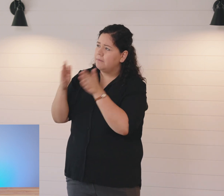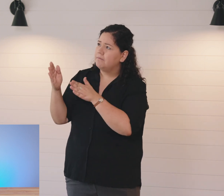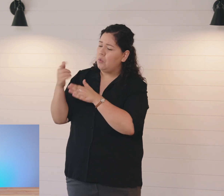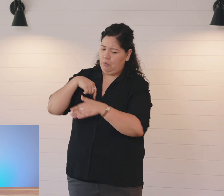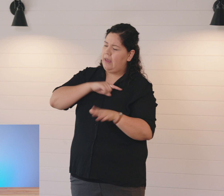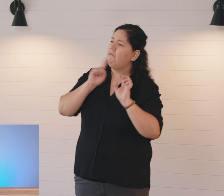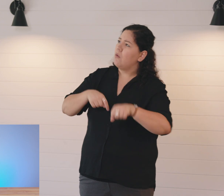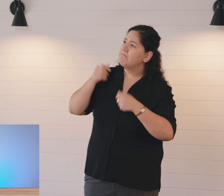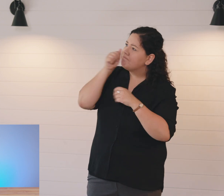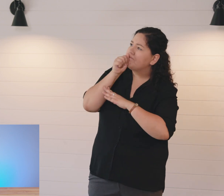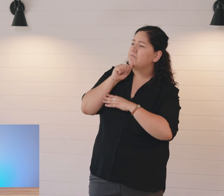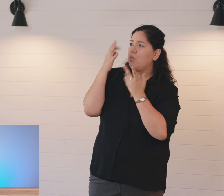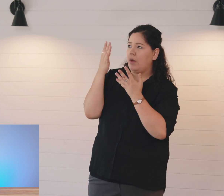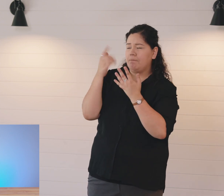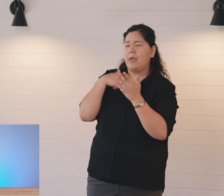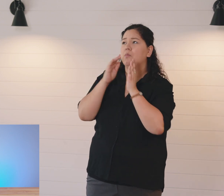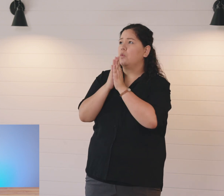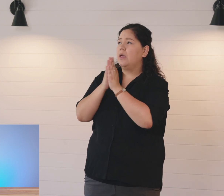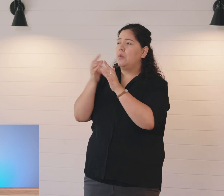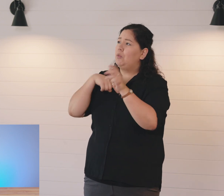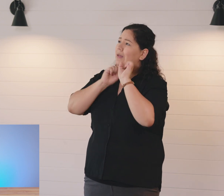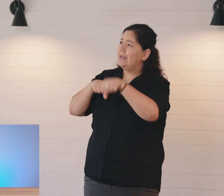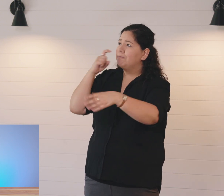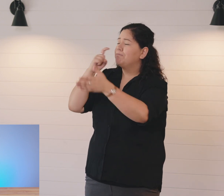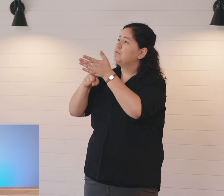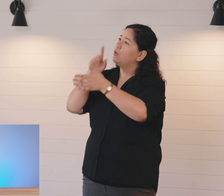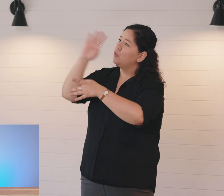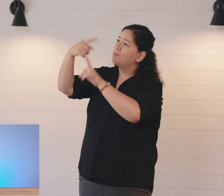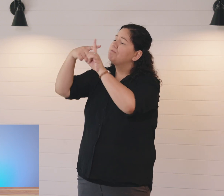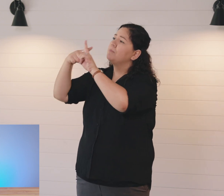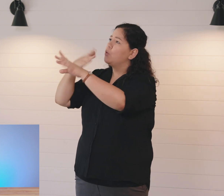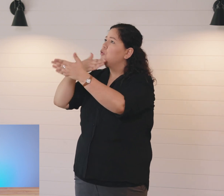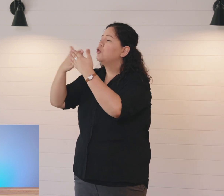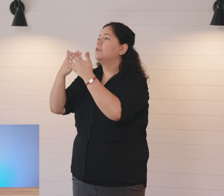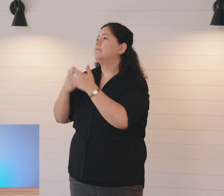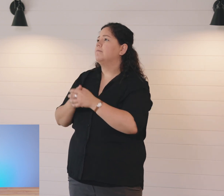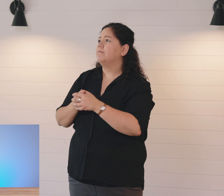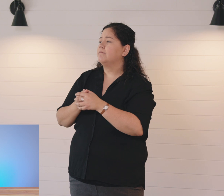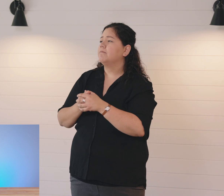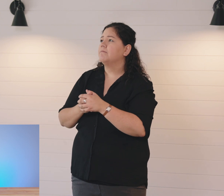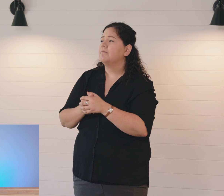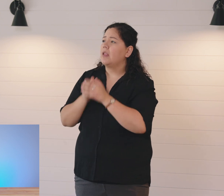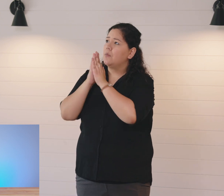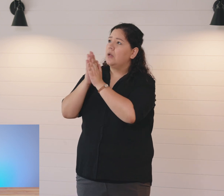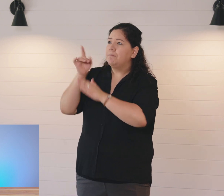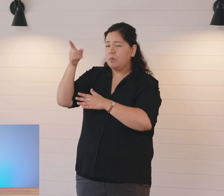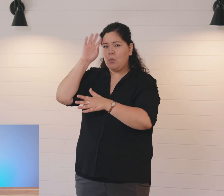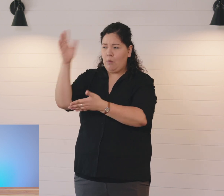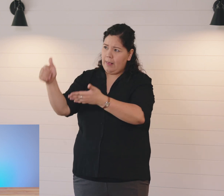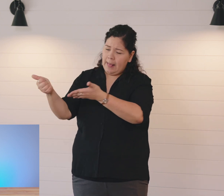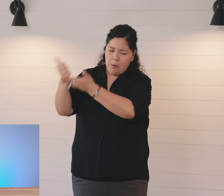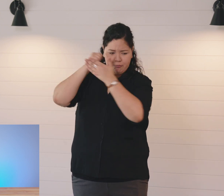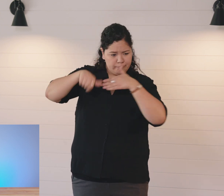them worked out. And we pray, Father, that we see the goodness of our God in the land of the living. We pray, Father, that you will reach the turn with